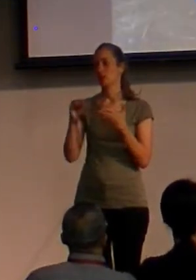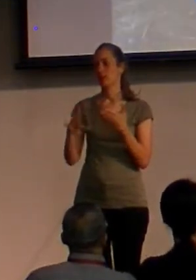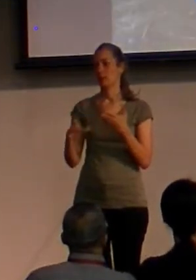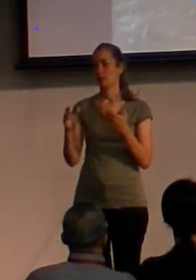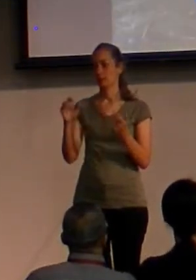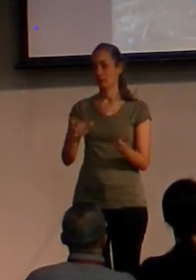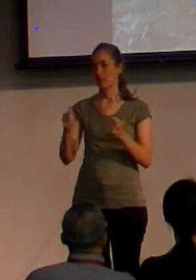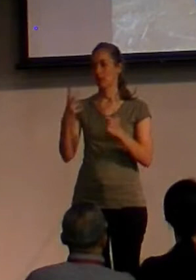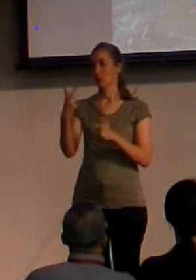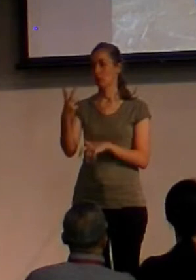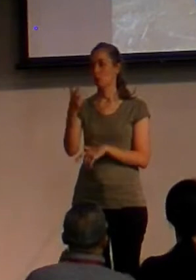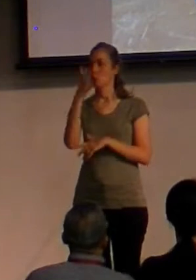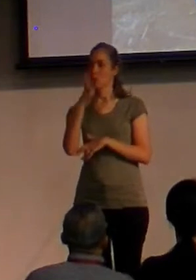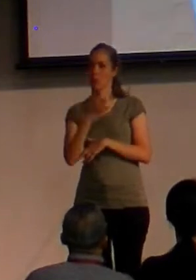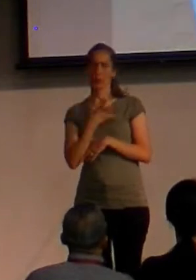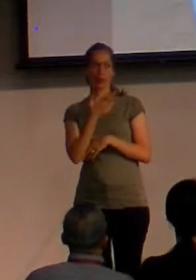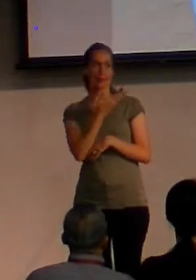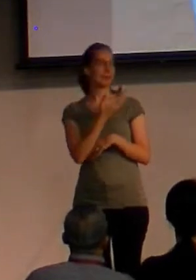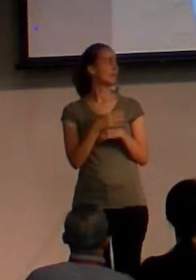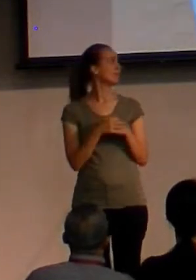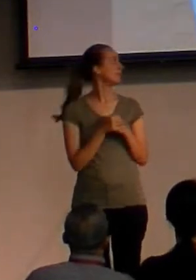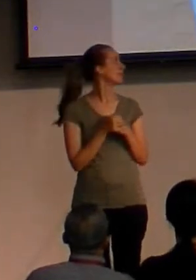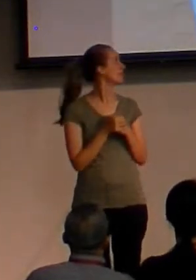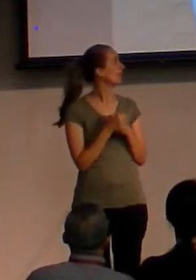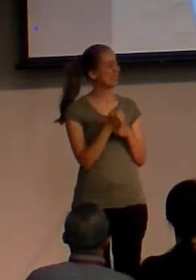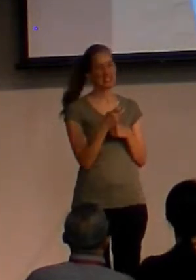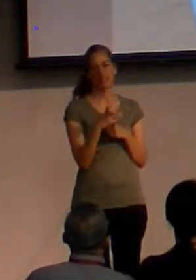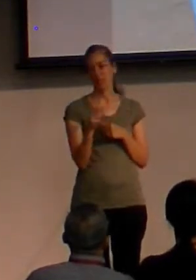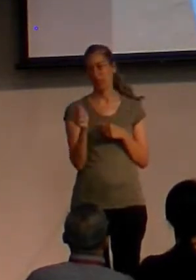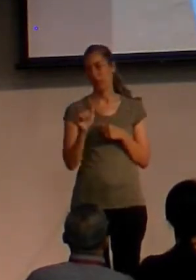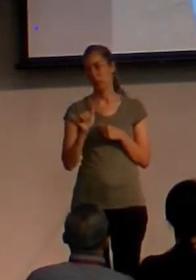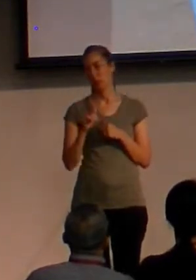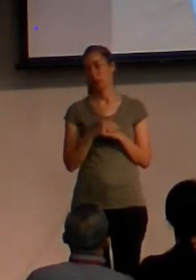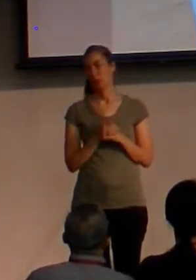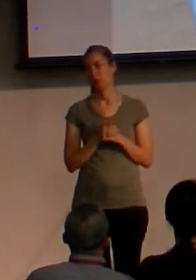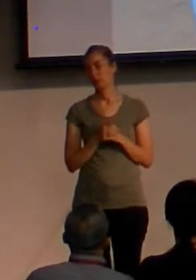two ladies as well as several others.